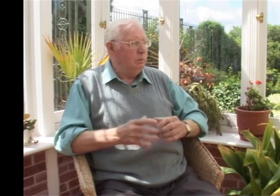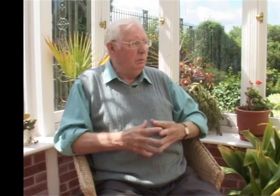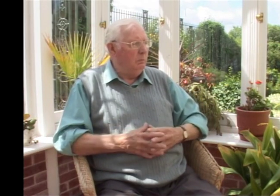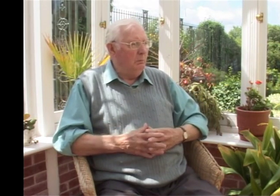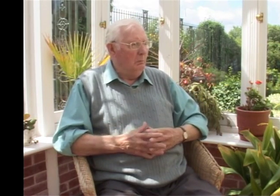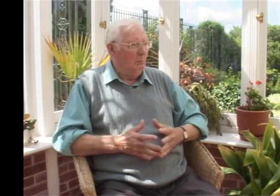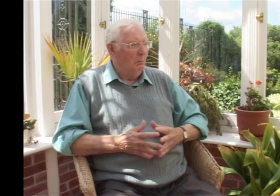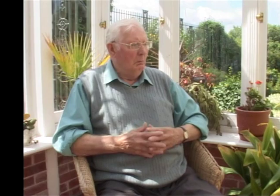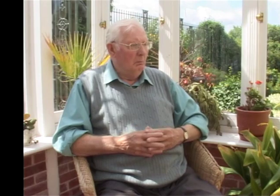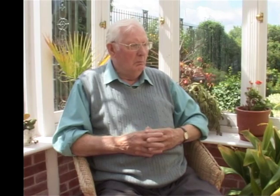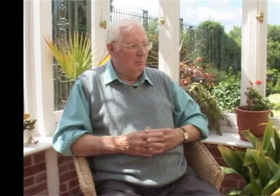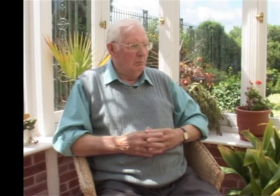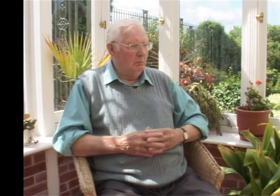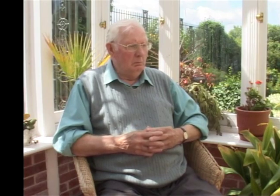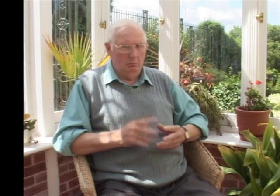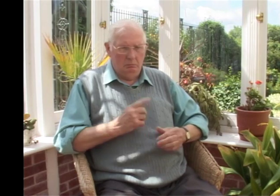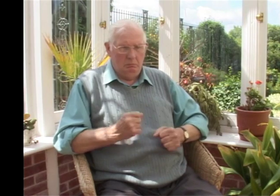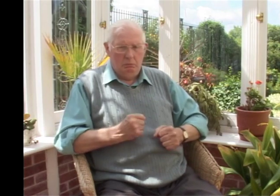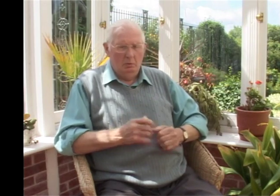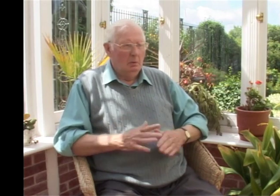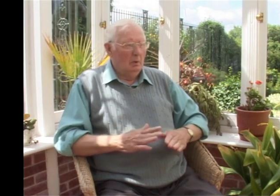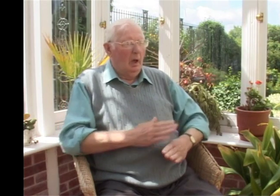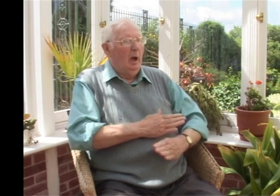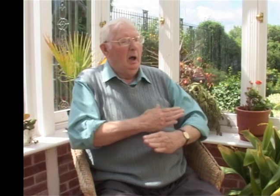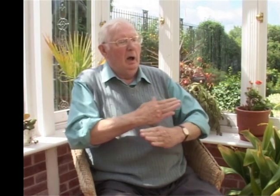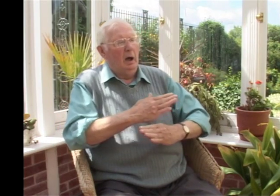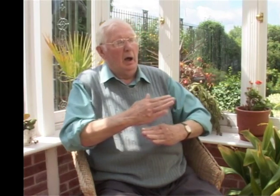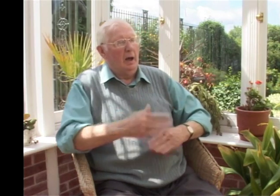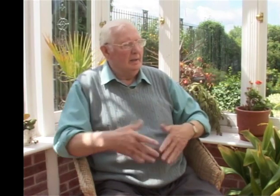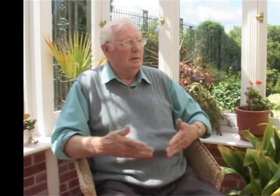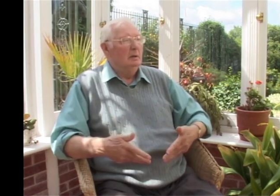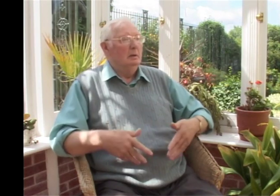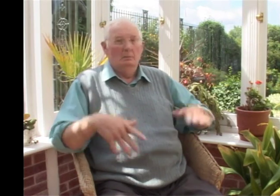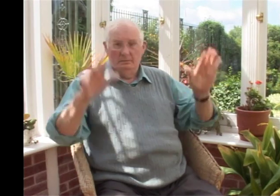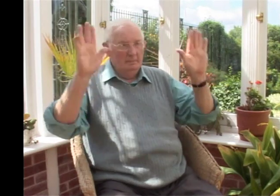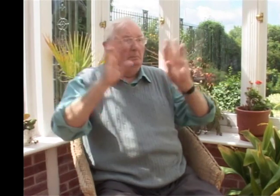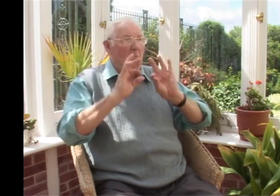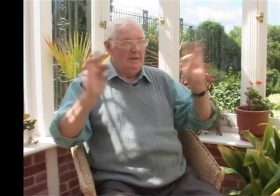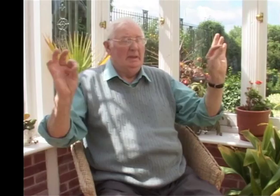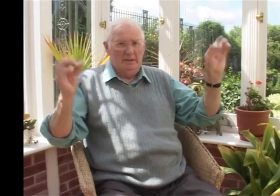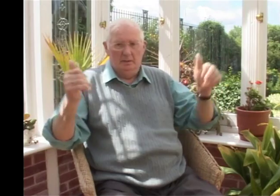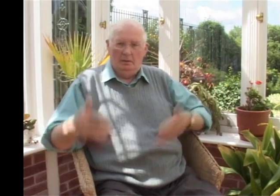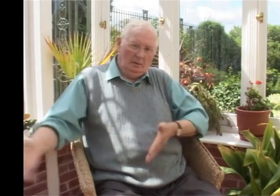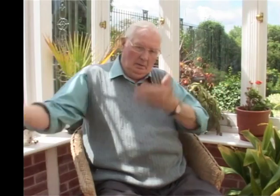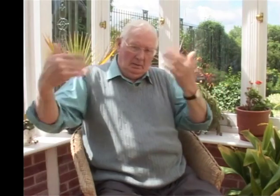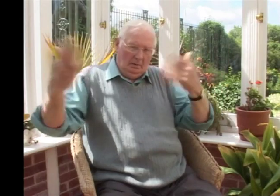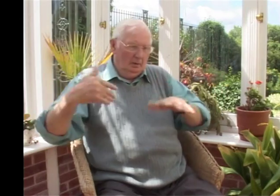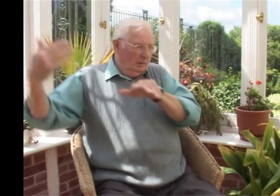I didn't know if there was a bomb or not. And then in the end, it was all got quiet, and then we sort of surfaced and went